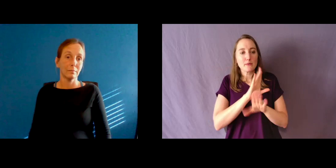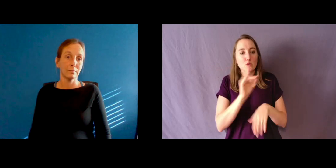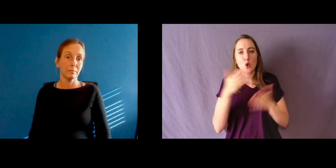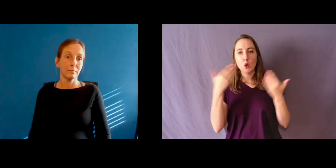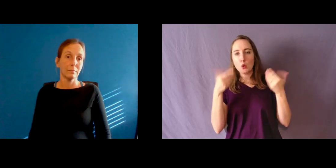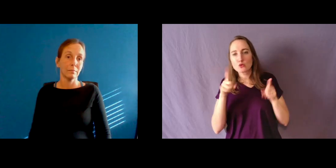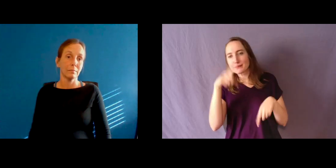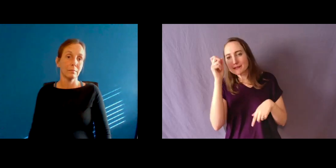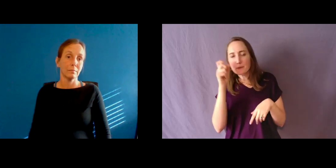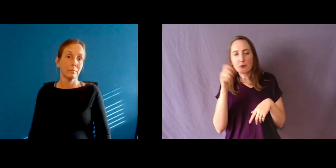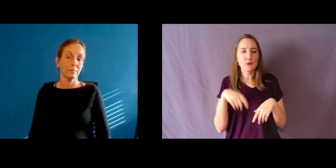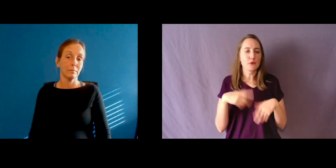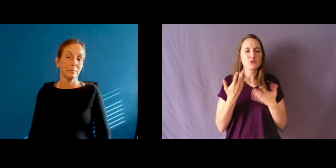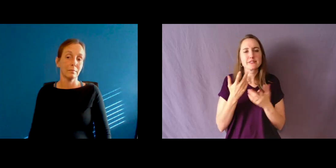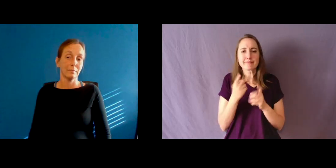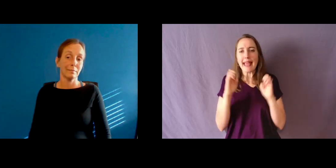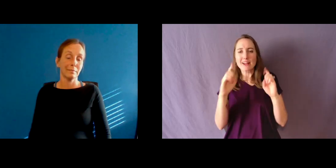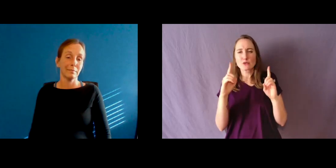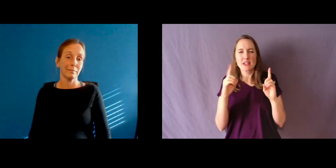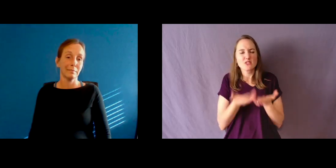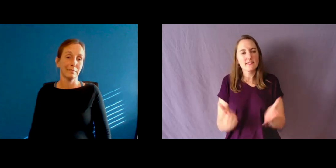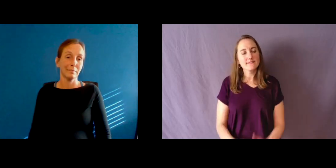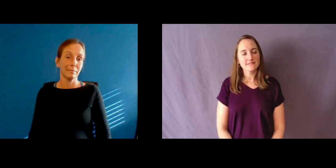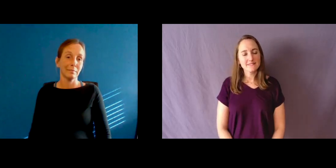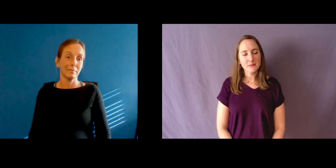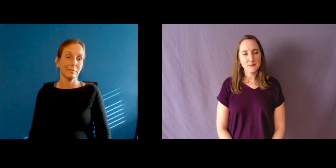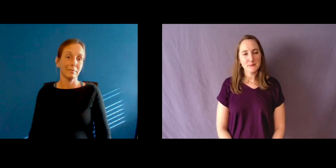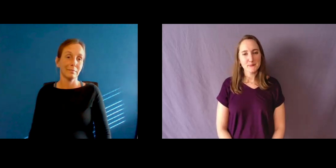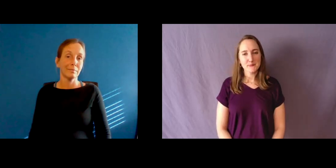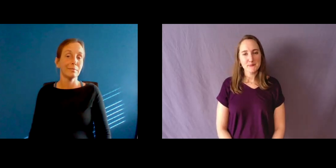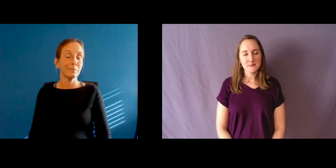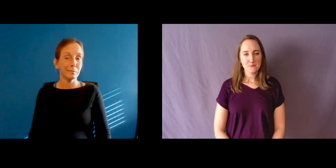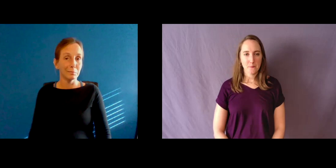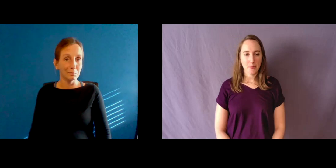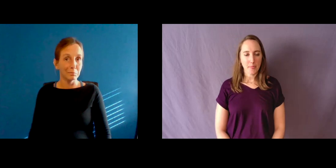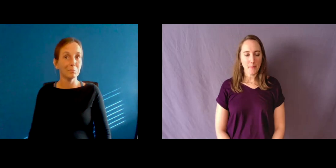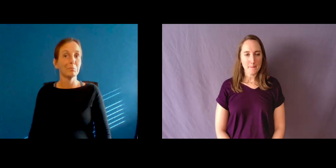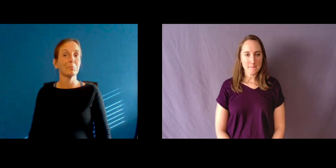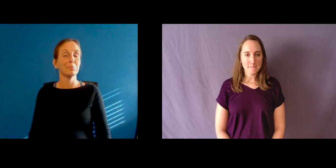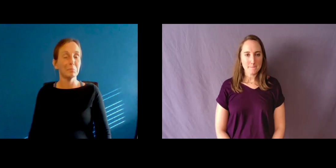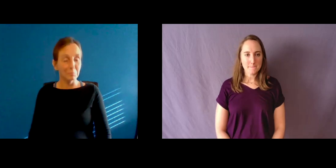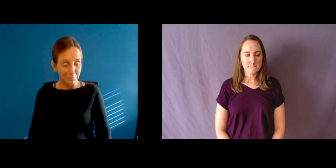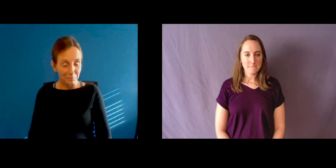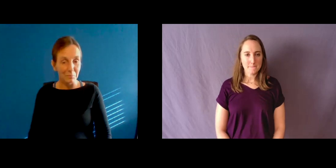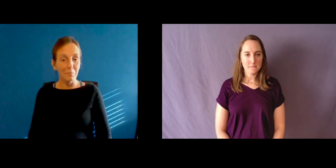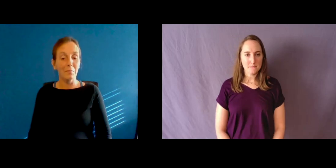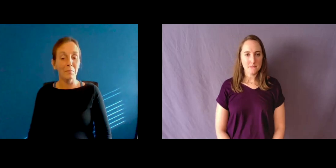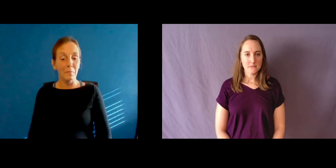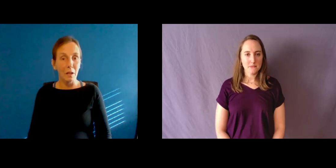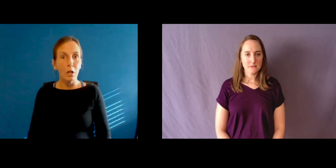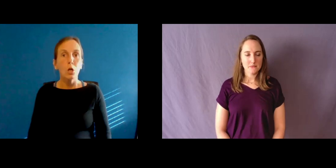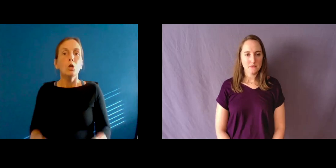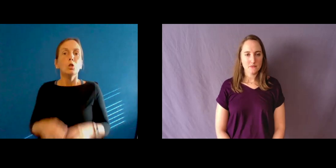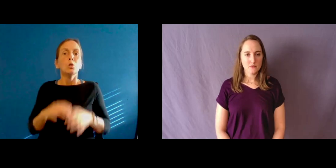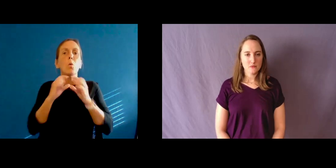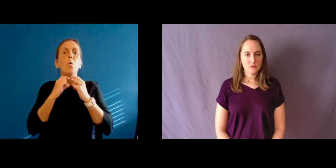and things like that, just for more educational purposes. I forgot to ask, how do you clean the collars? Because